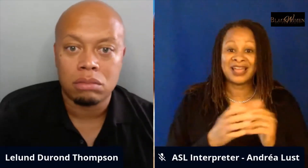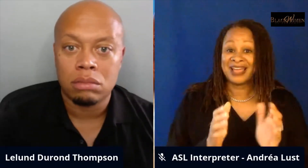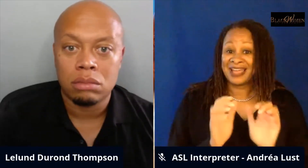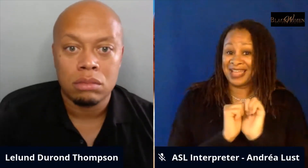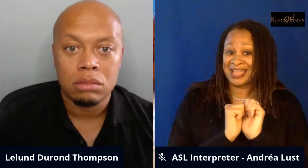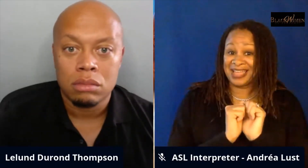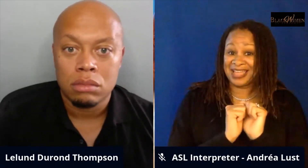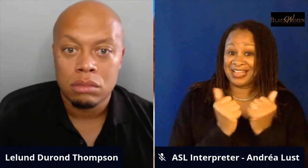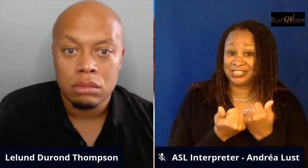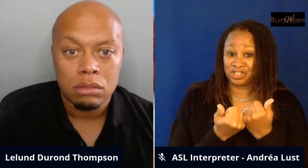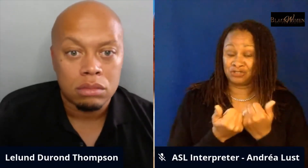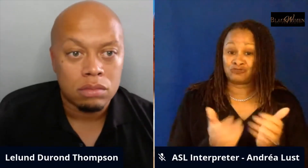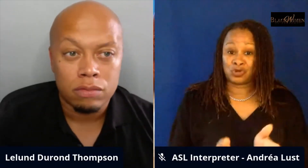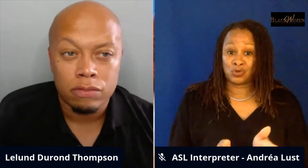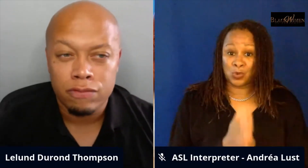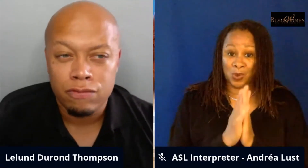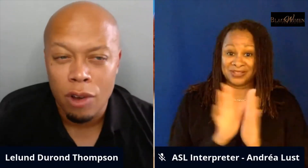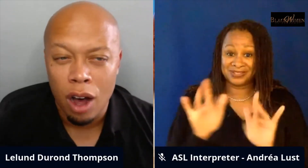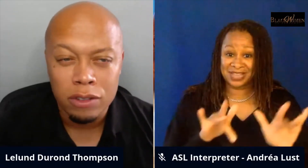about